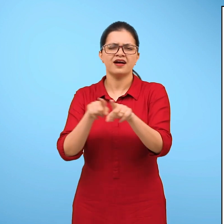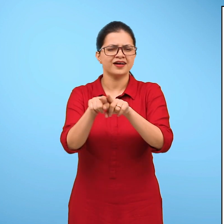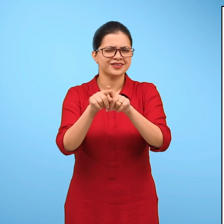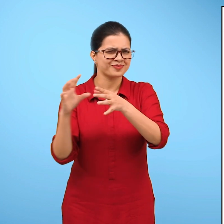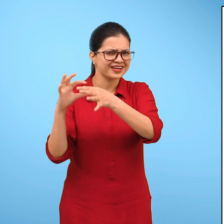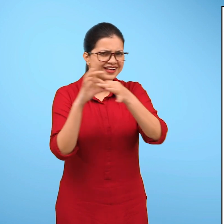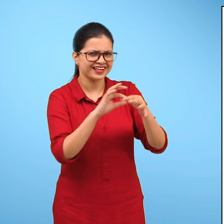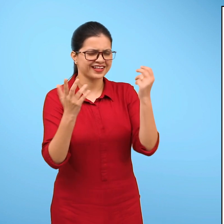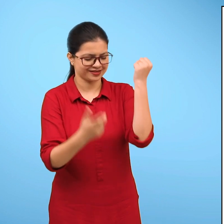Like elbow,